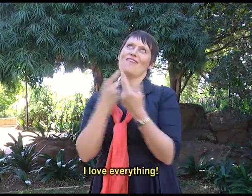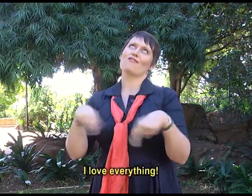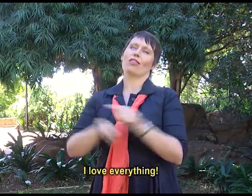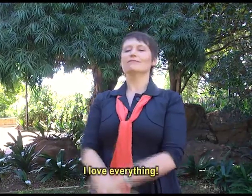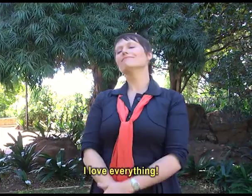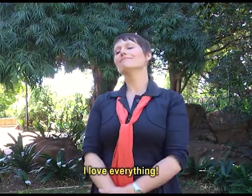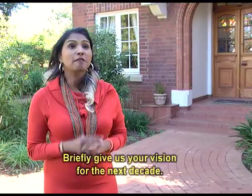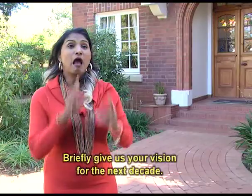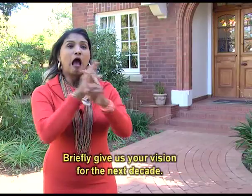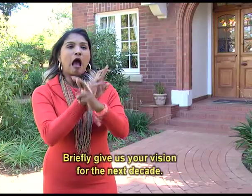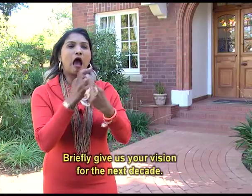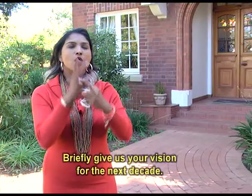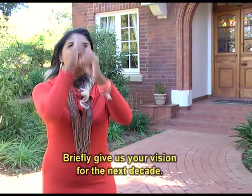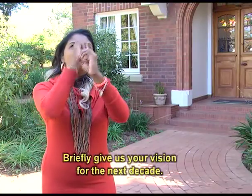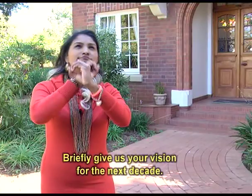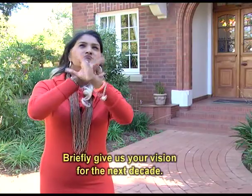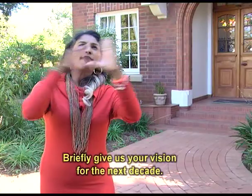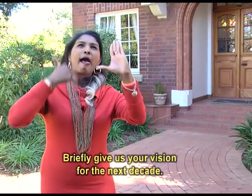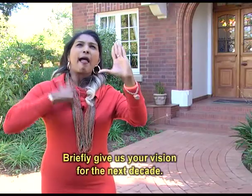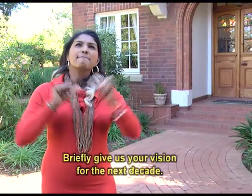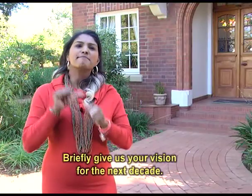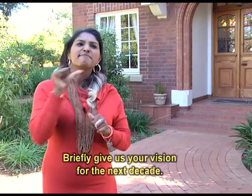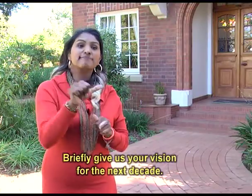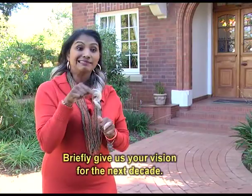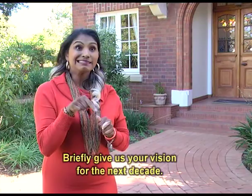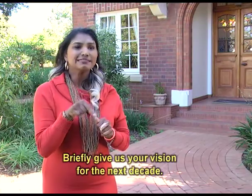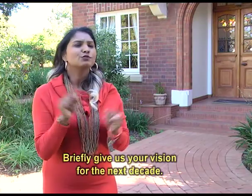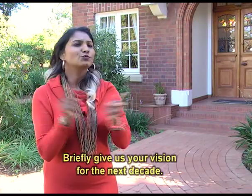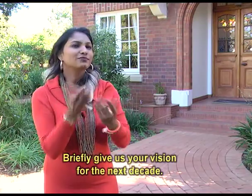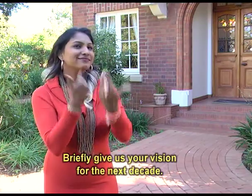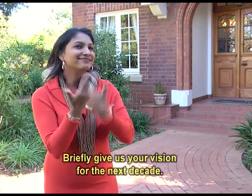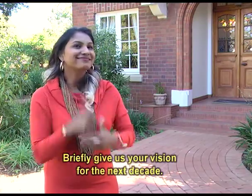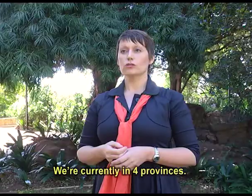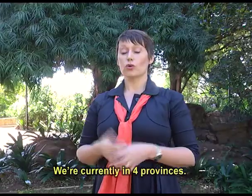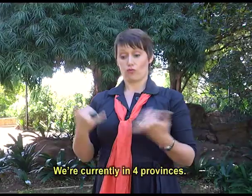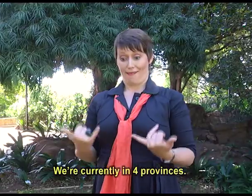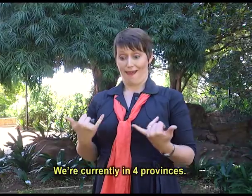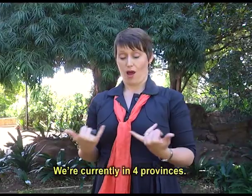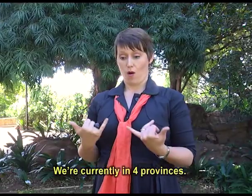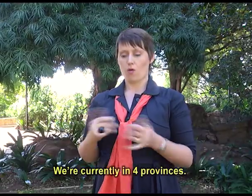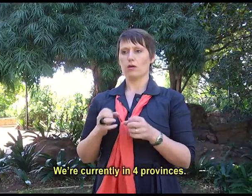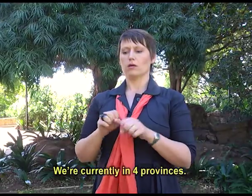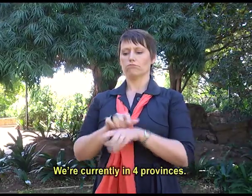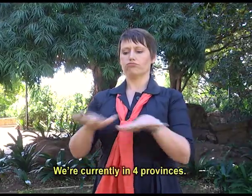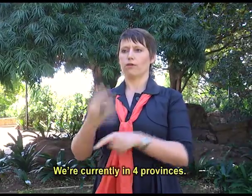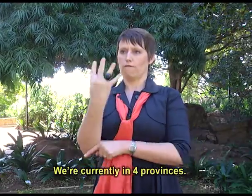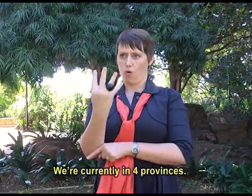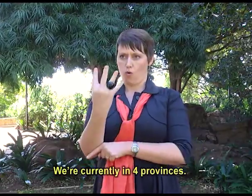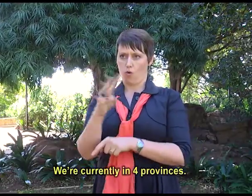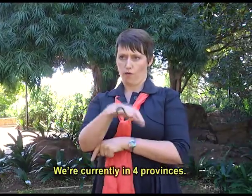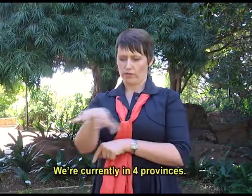everything. Briefly give us your vision for the next decade. We're currently in 4